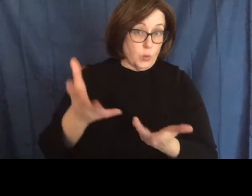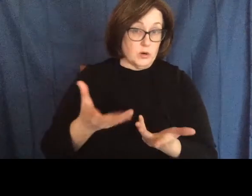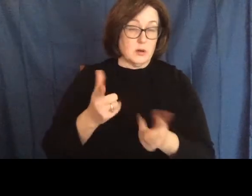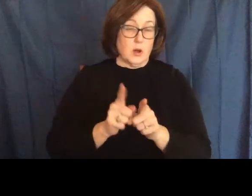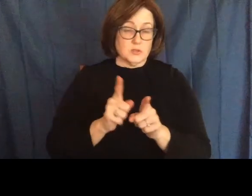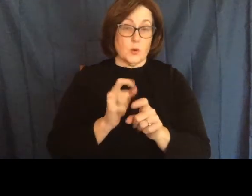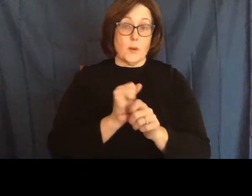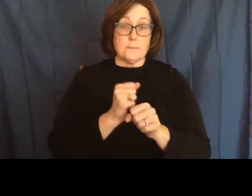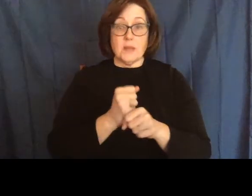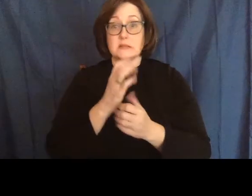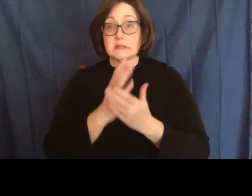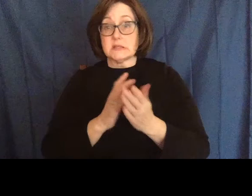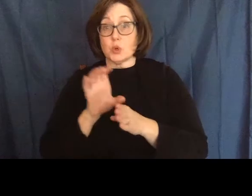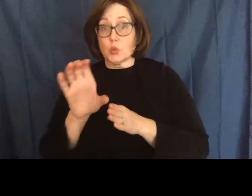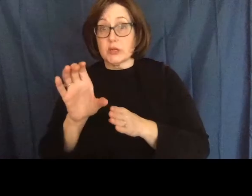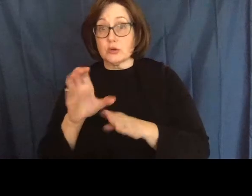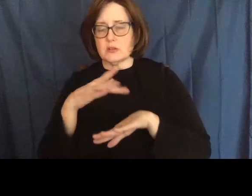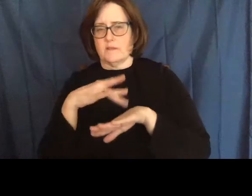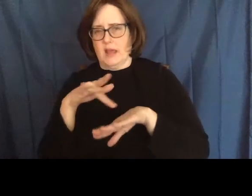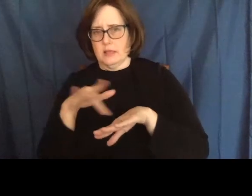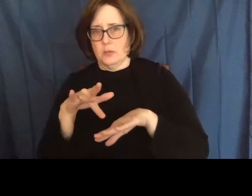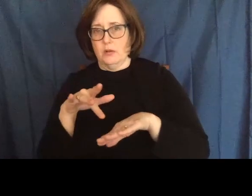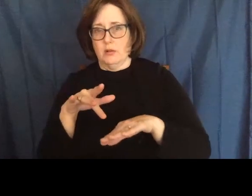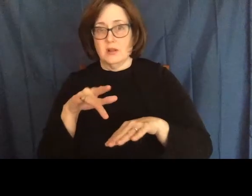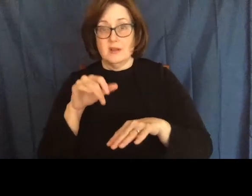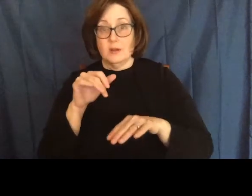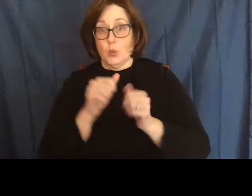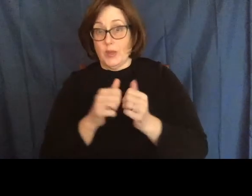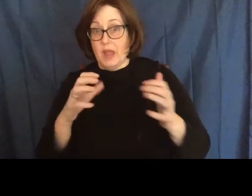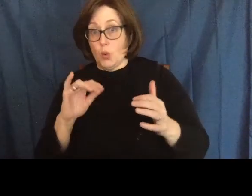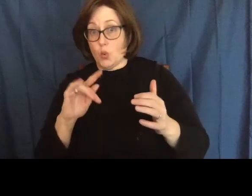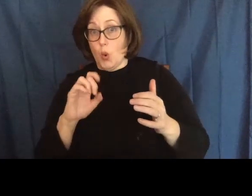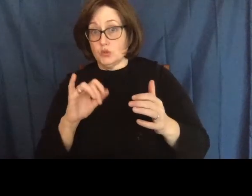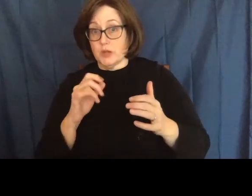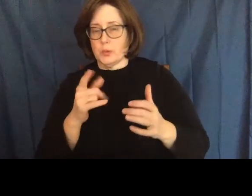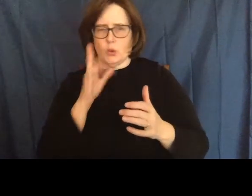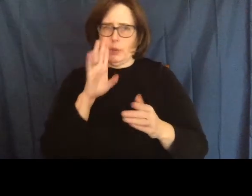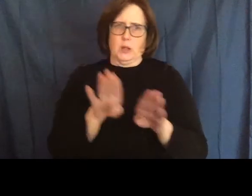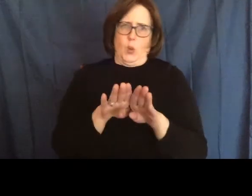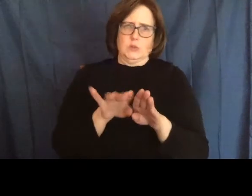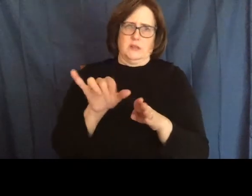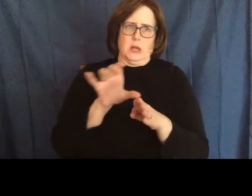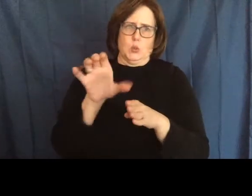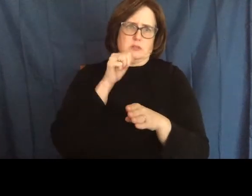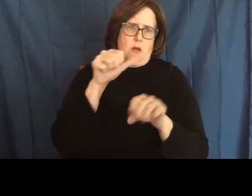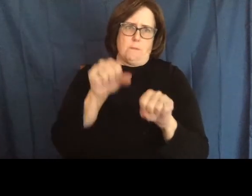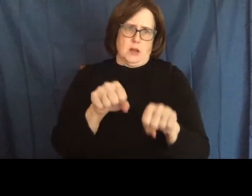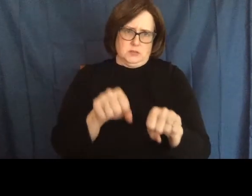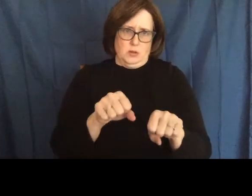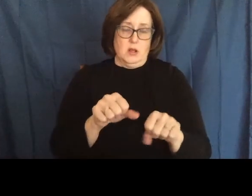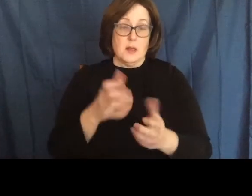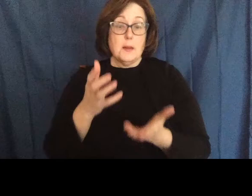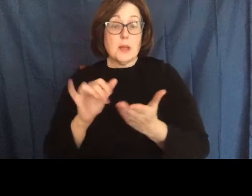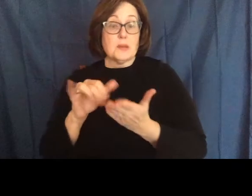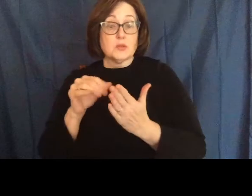in coding that would otherwise be closed to them. And even if a student is not interested in the computer